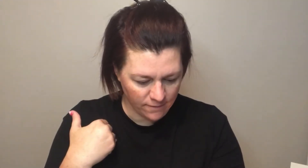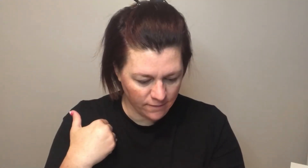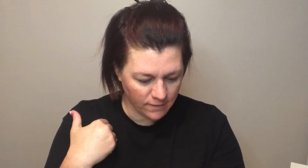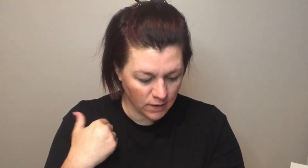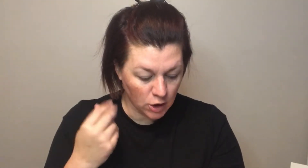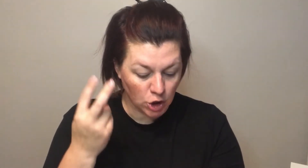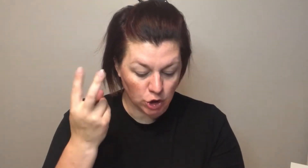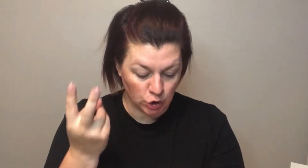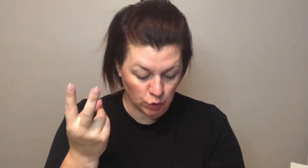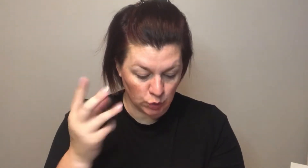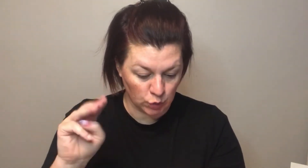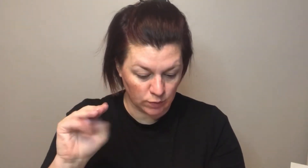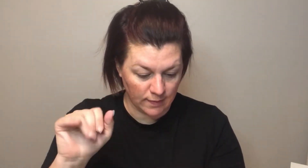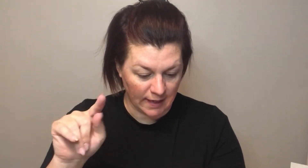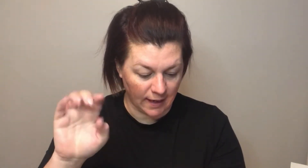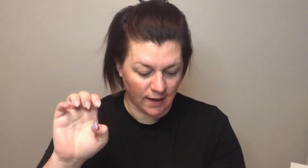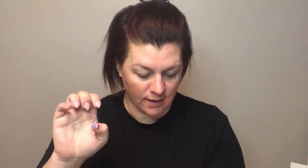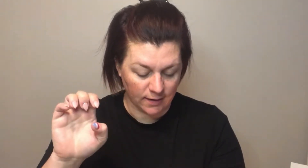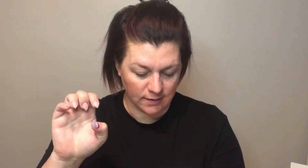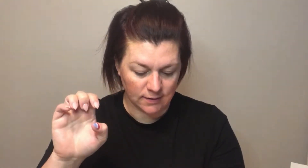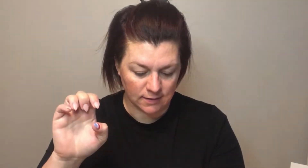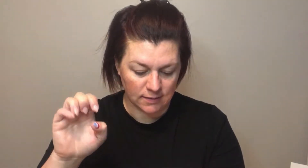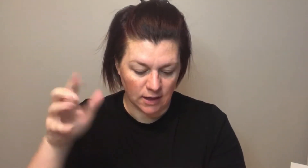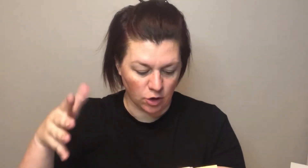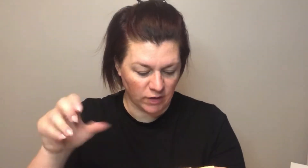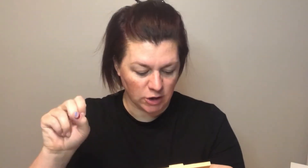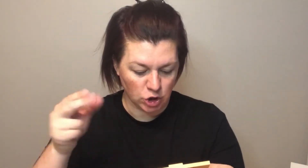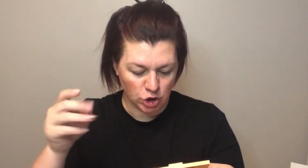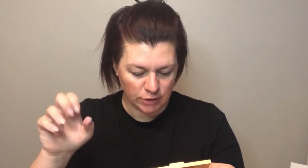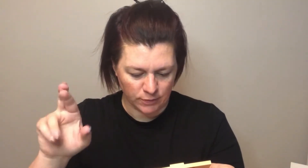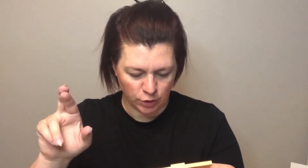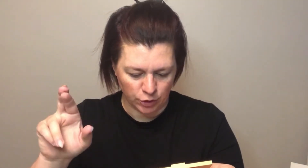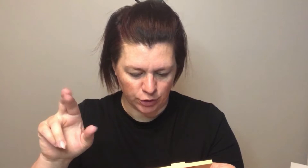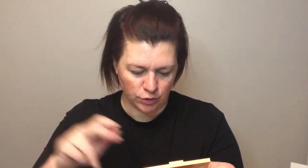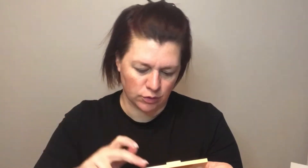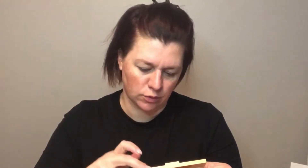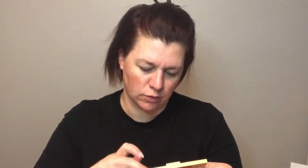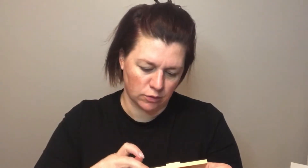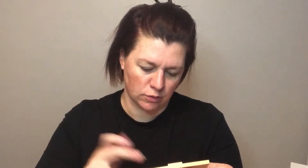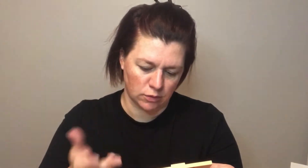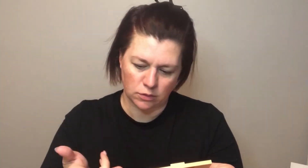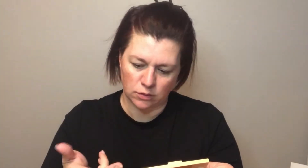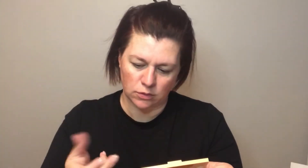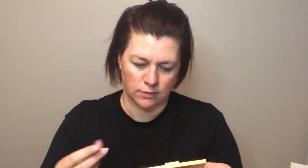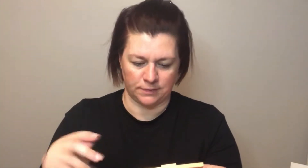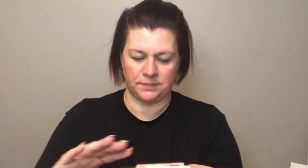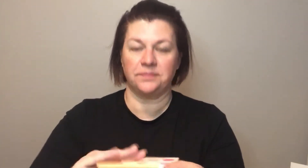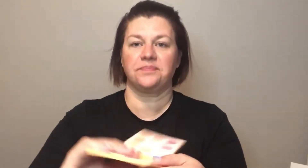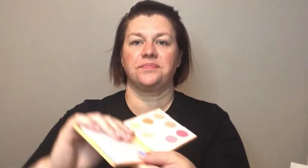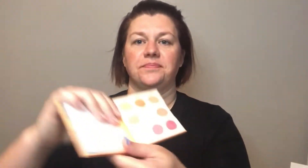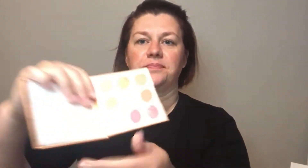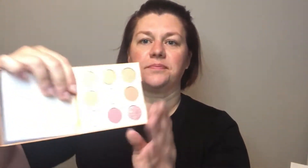beautiful. And this one has two matte shades and the rest look like a shimmer and glitter